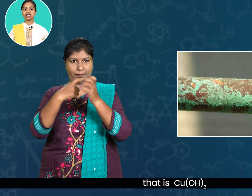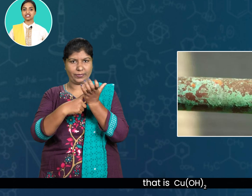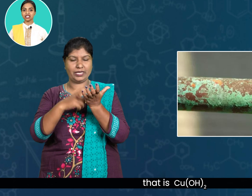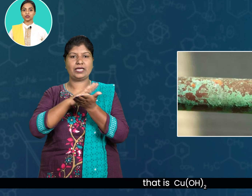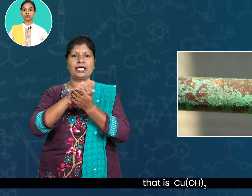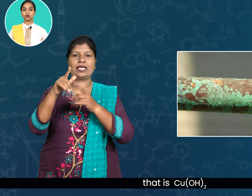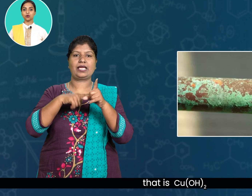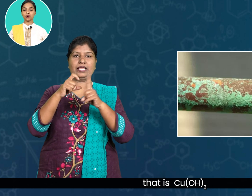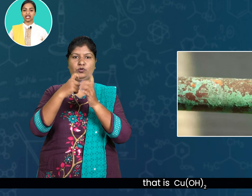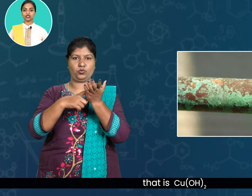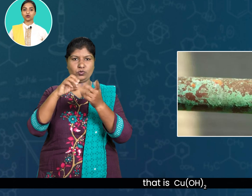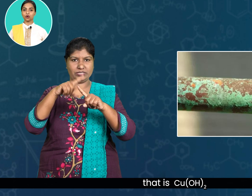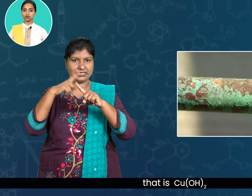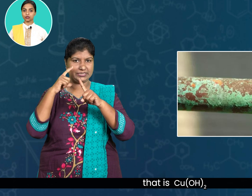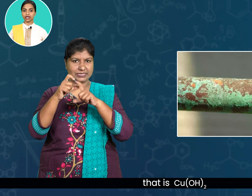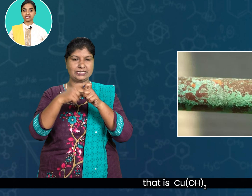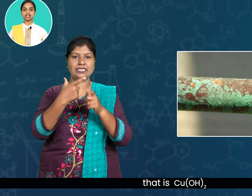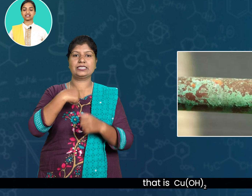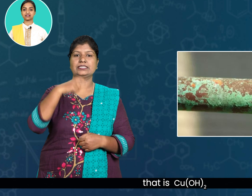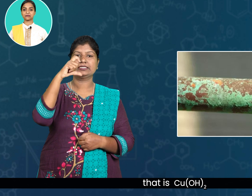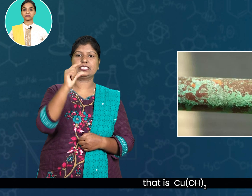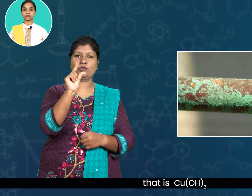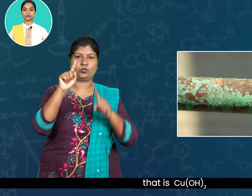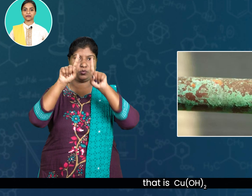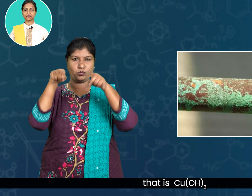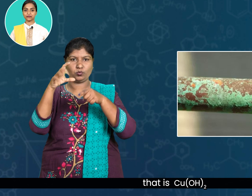is CuOH whole twice,